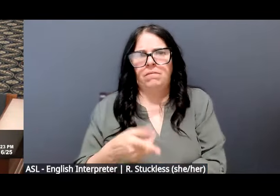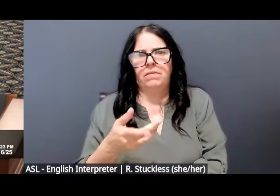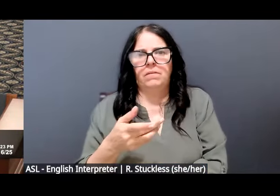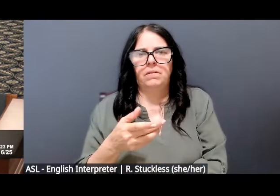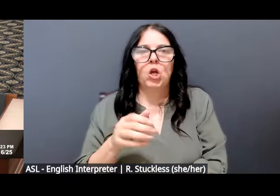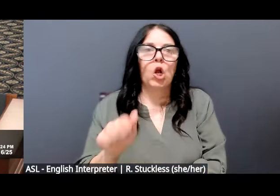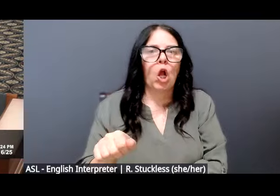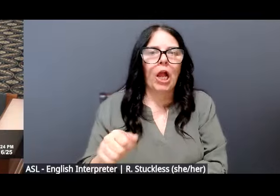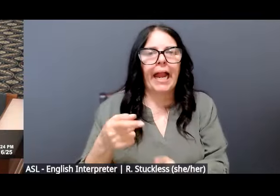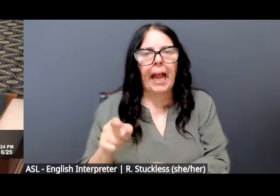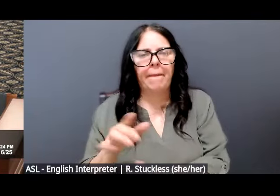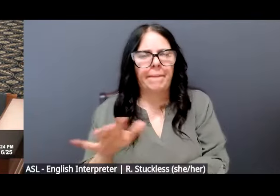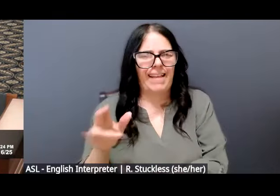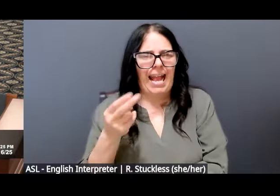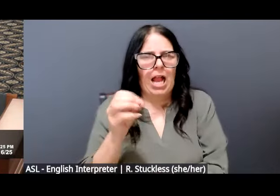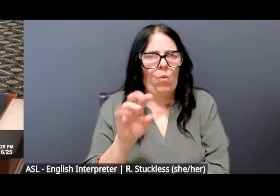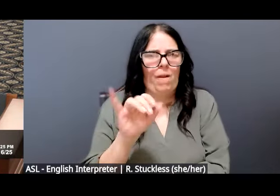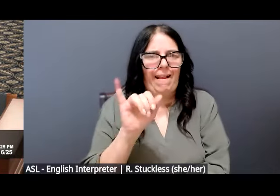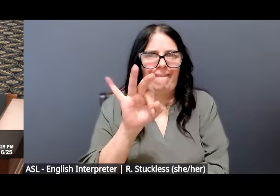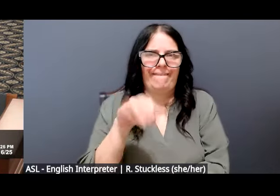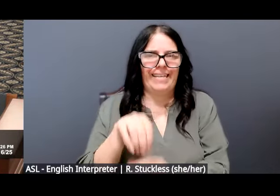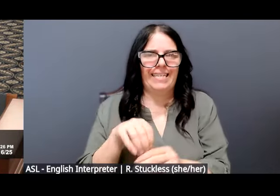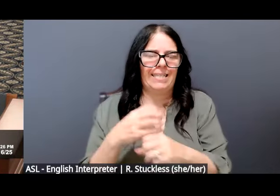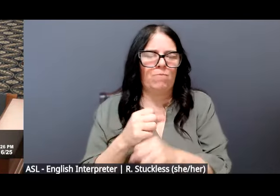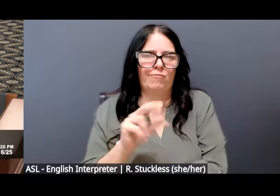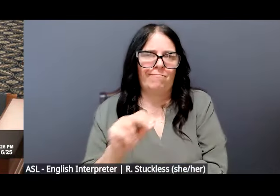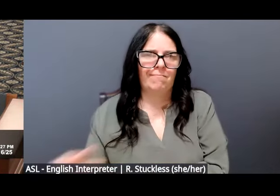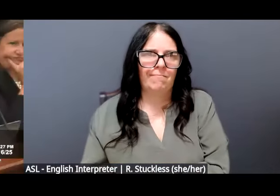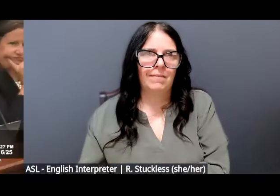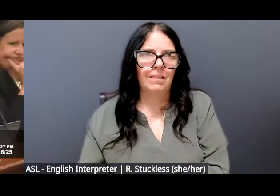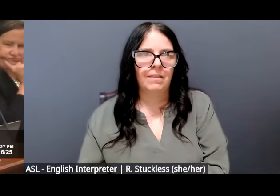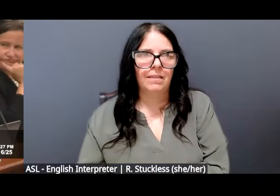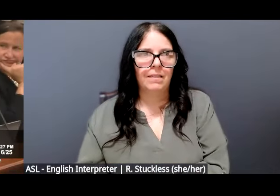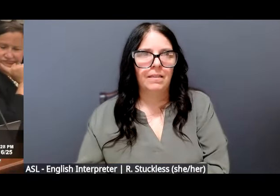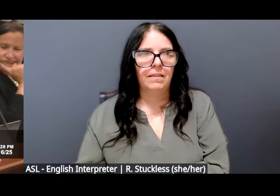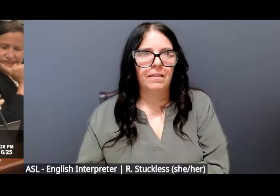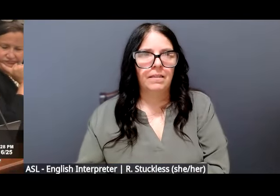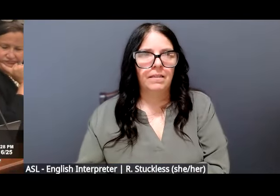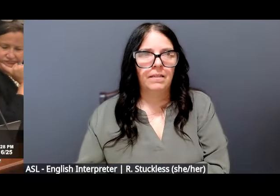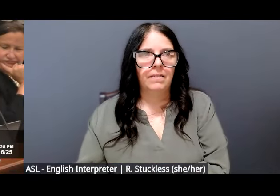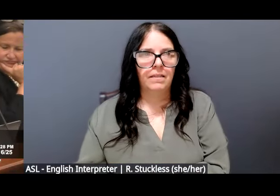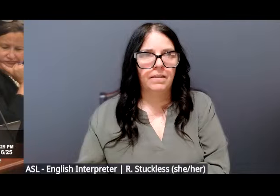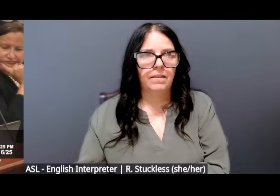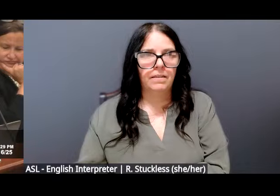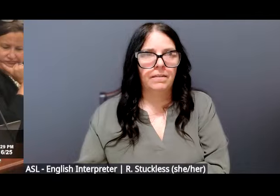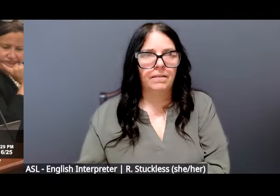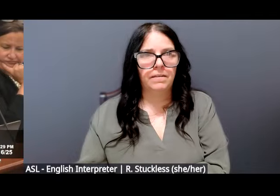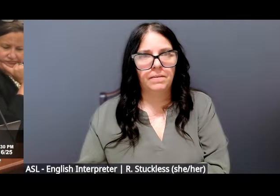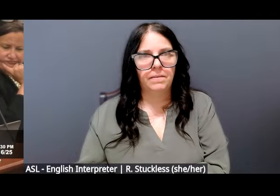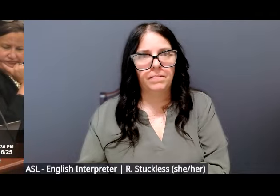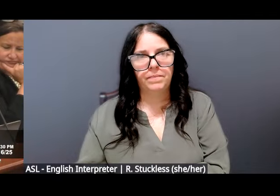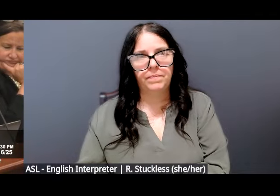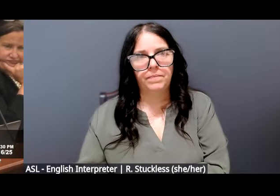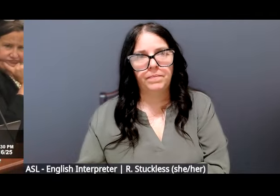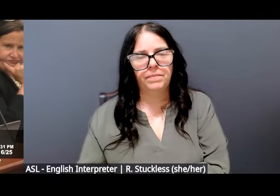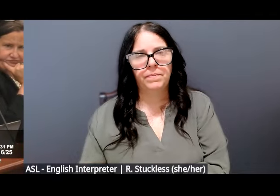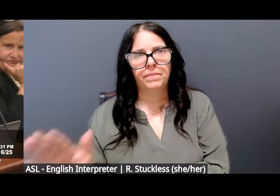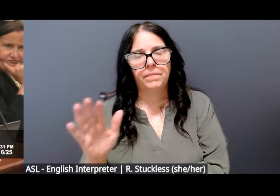happen. But It doesn't belong there. in terms of Mr. Fracasse's point,